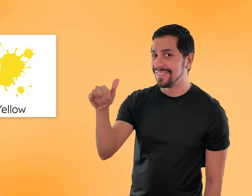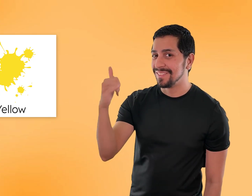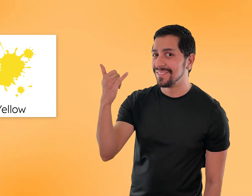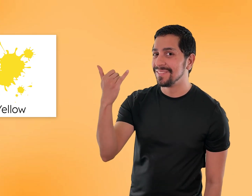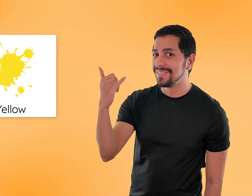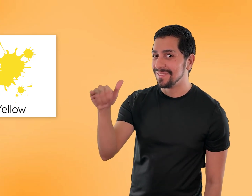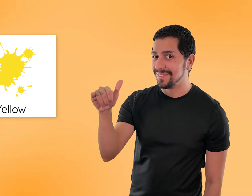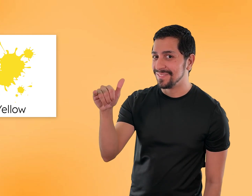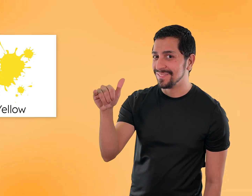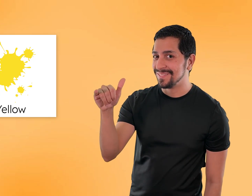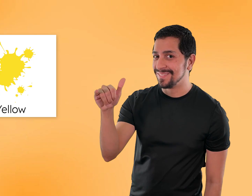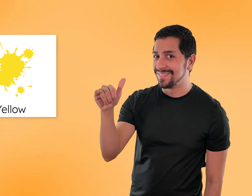Yellow.